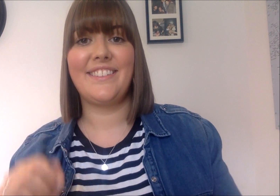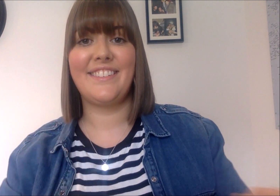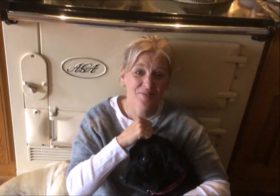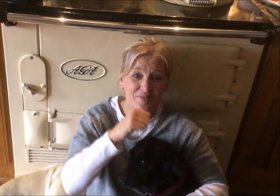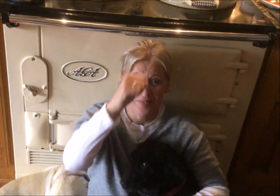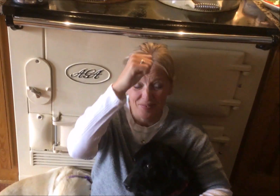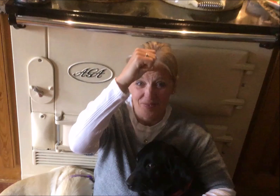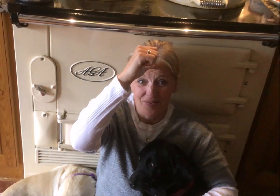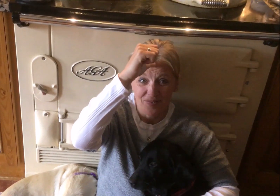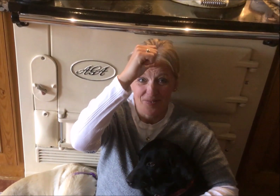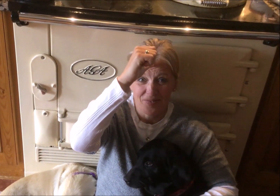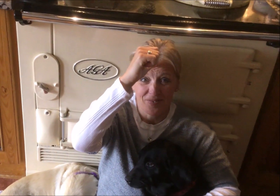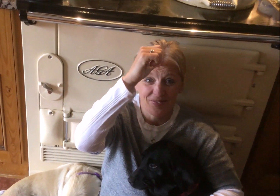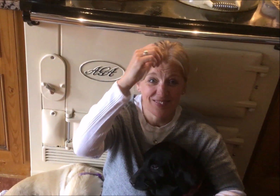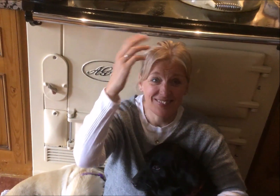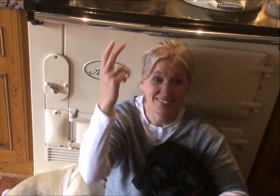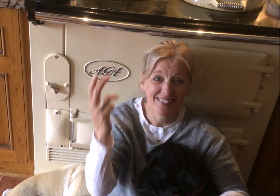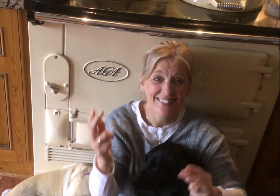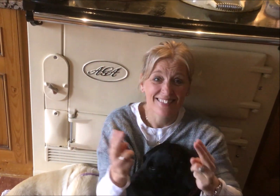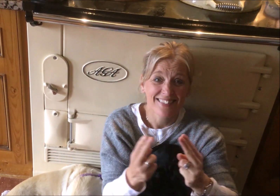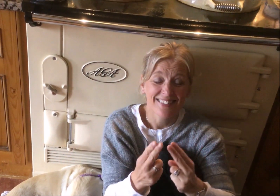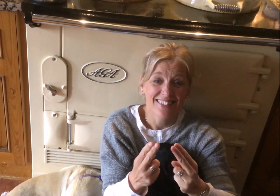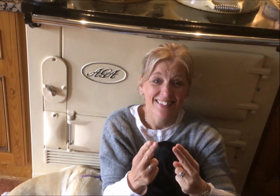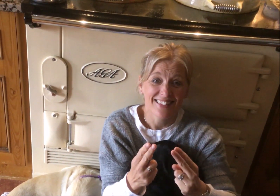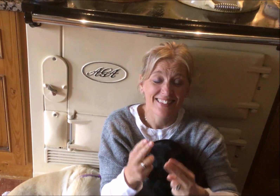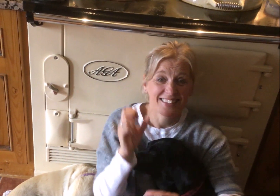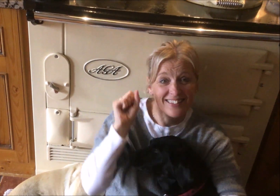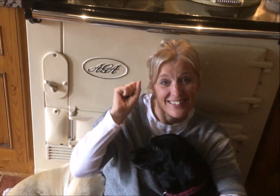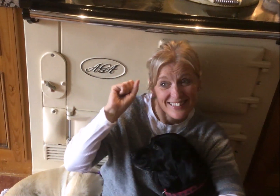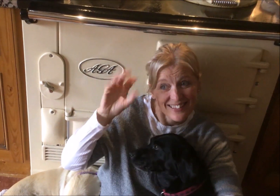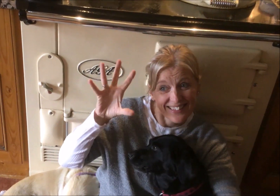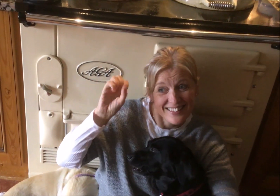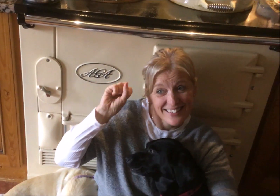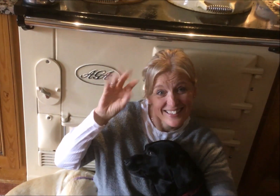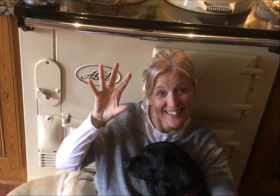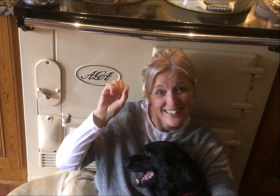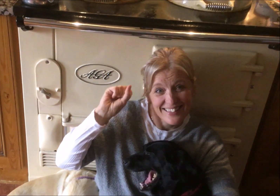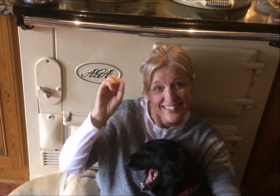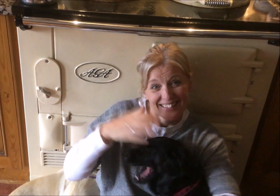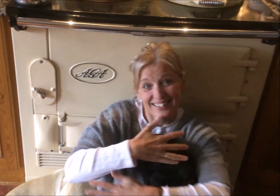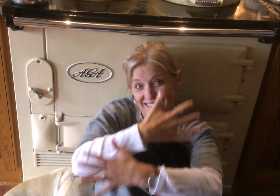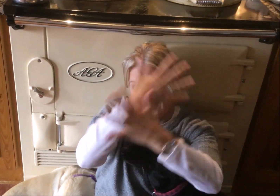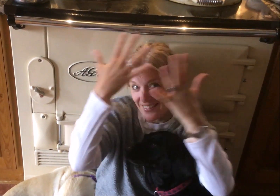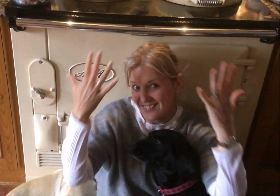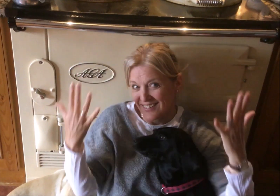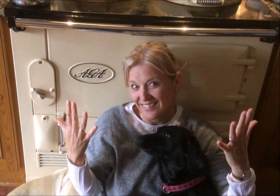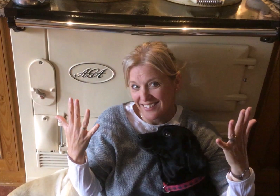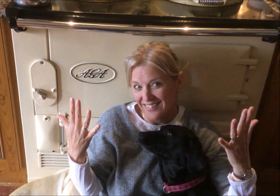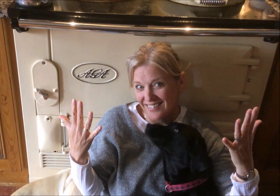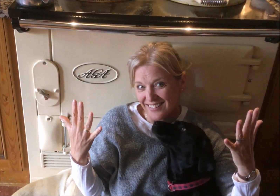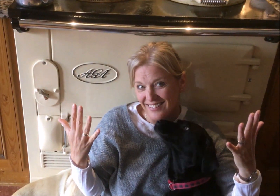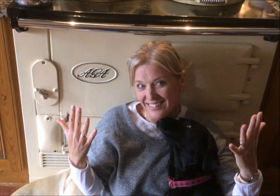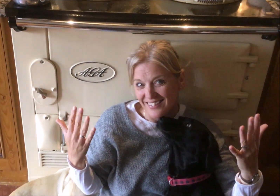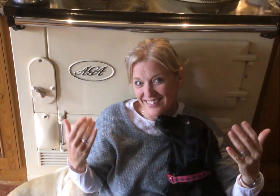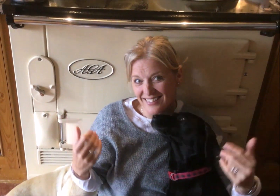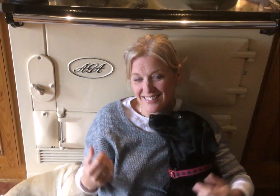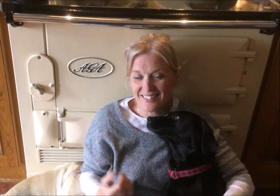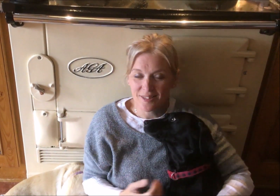when, but I know we'll meet again some sunny day.